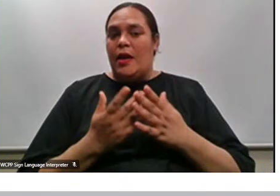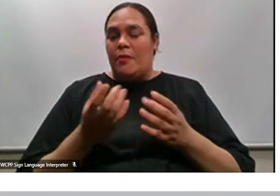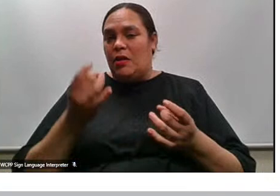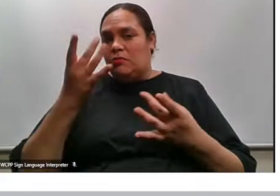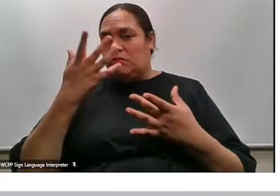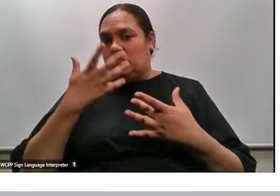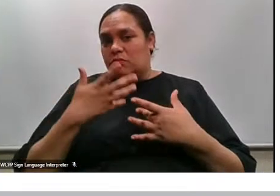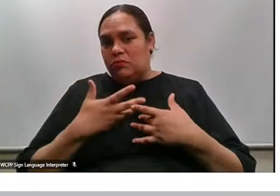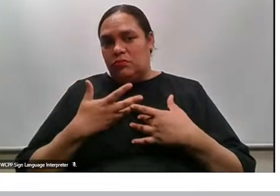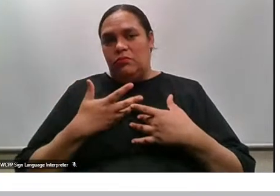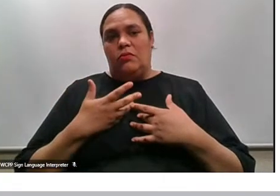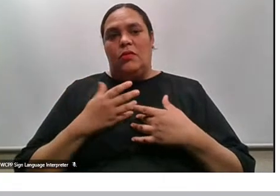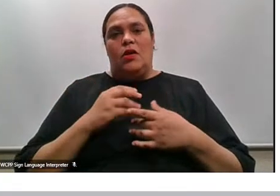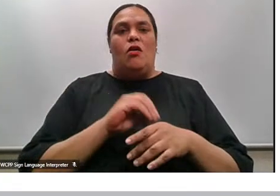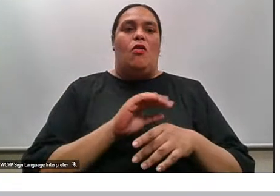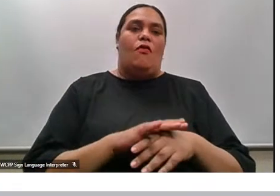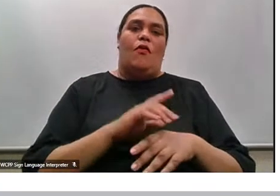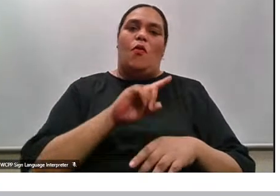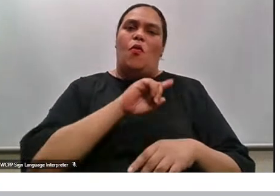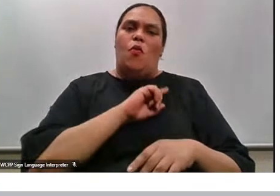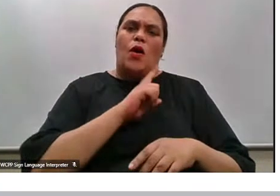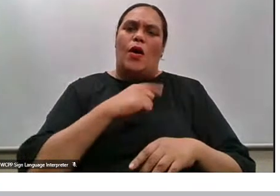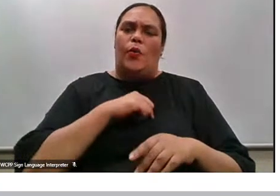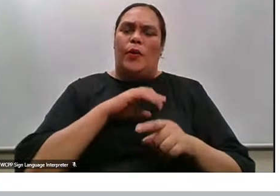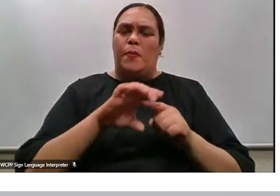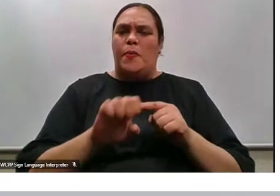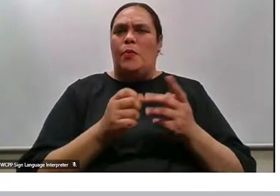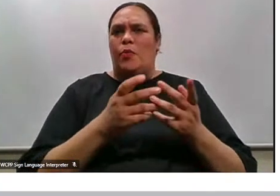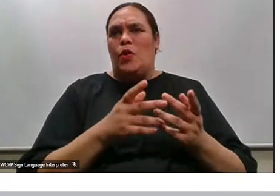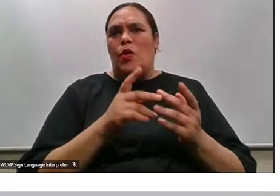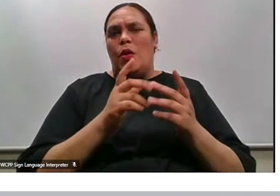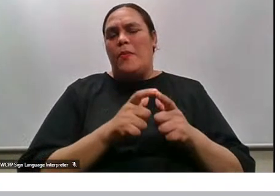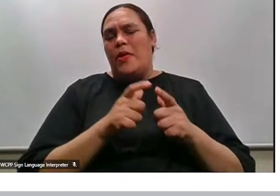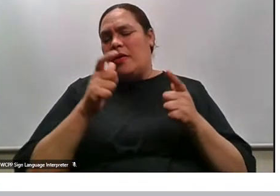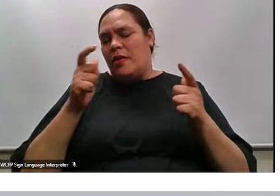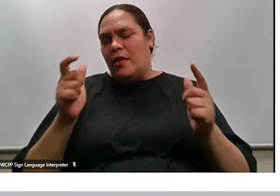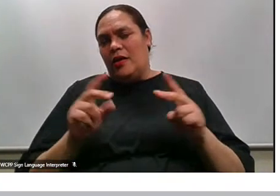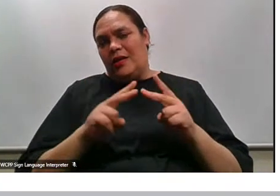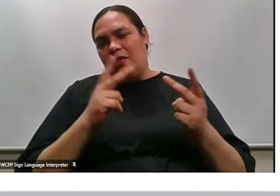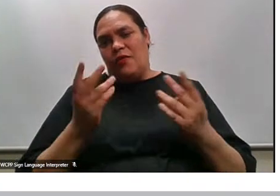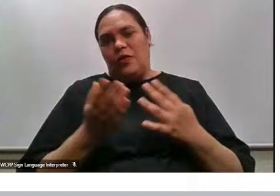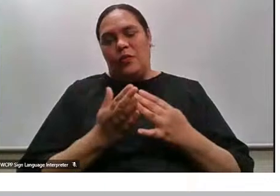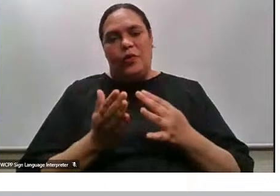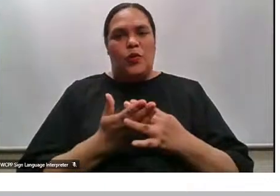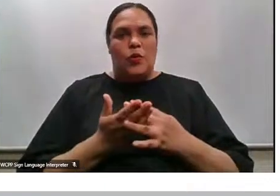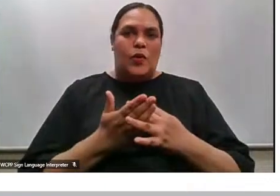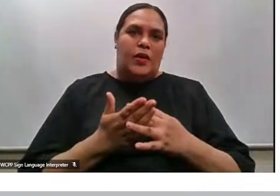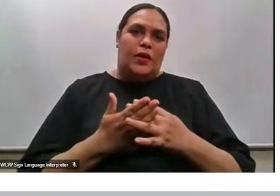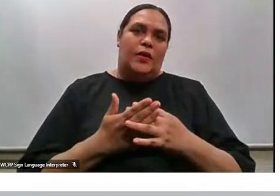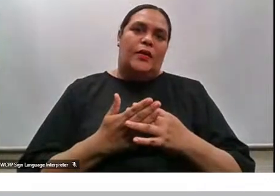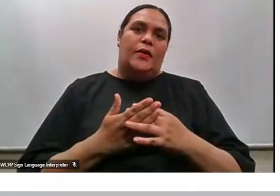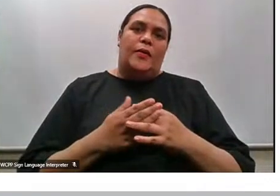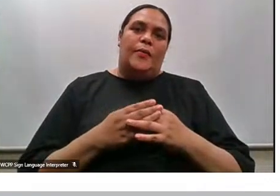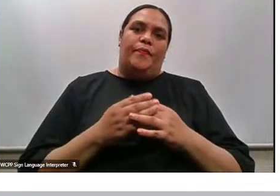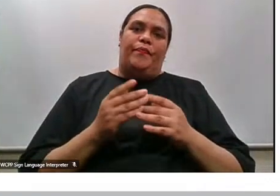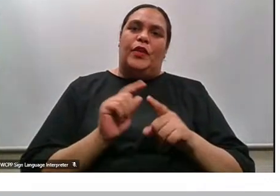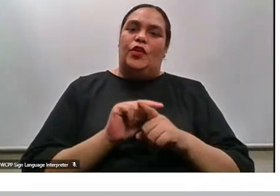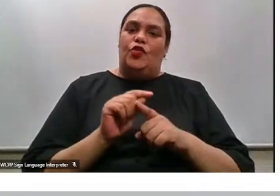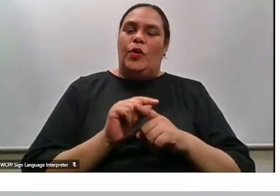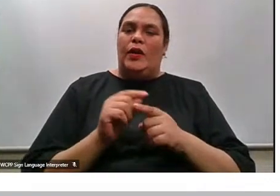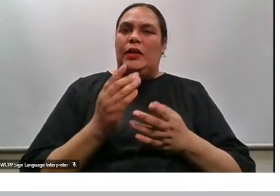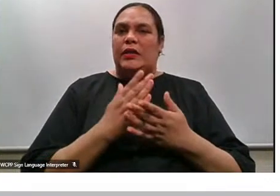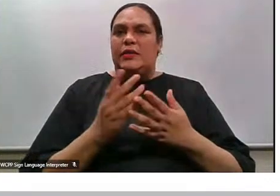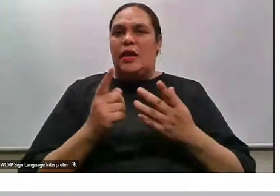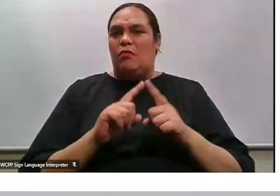indication of why do we find such a huge difference between certain training. It could again